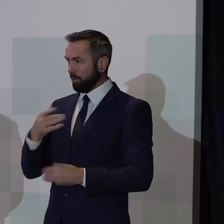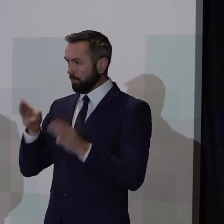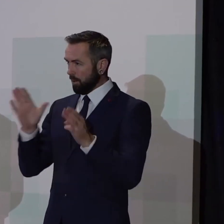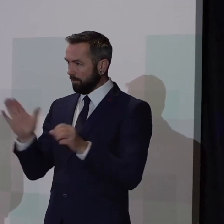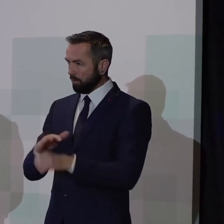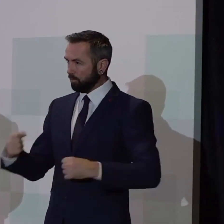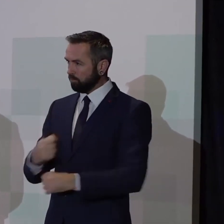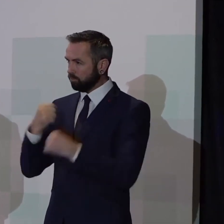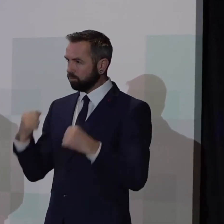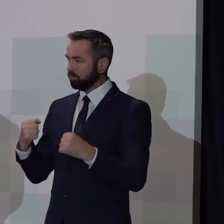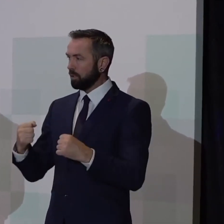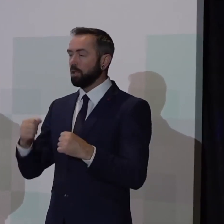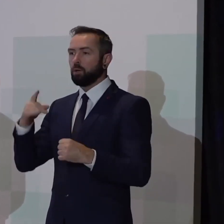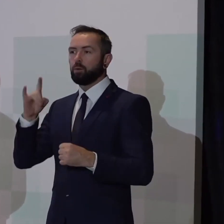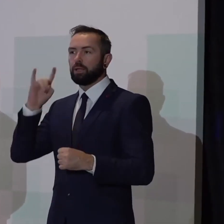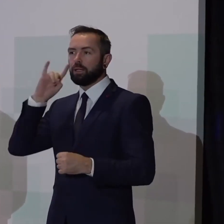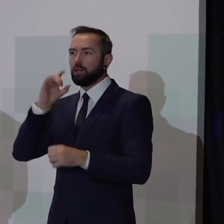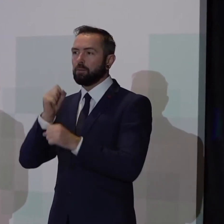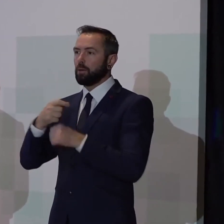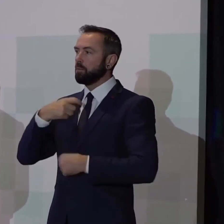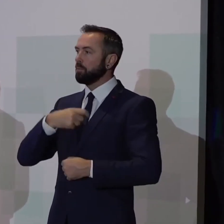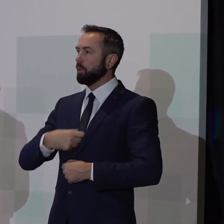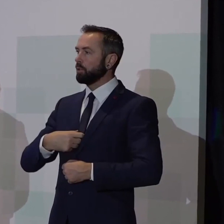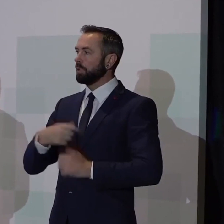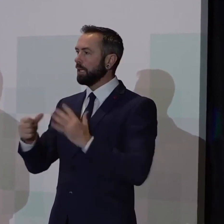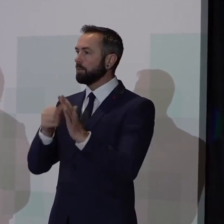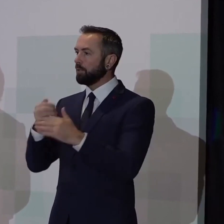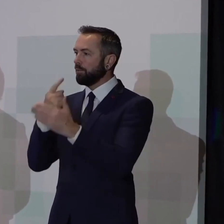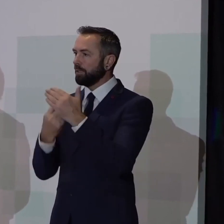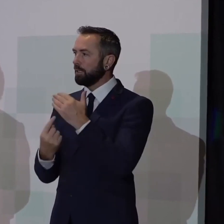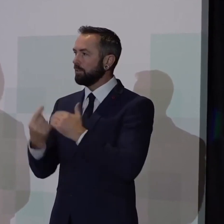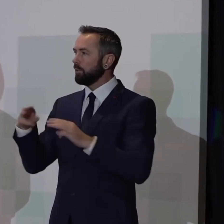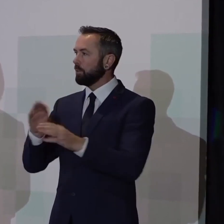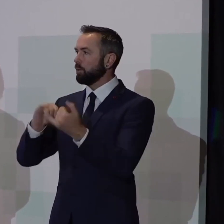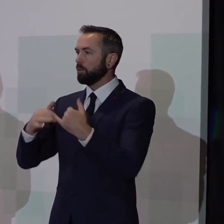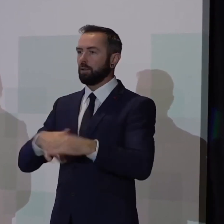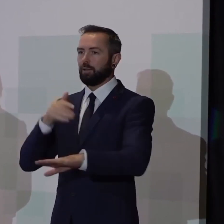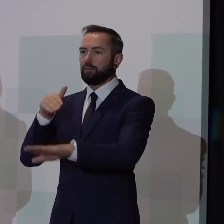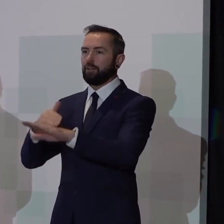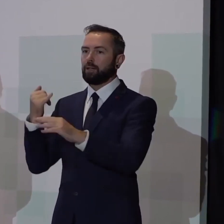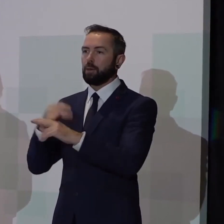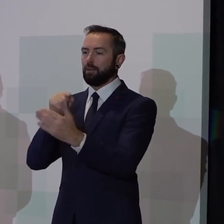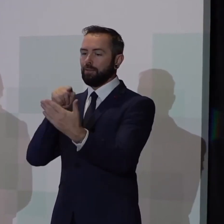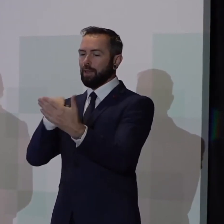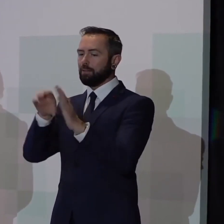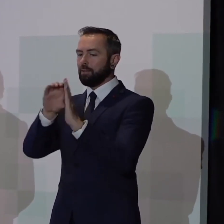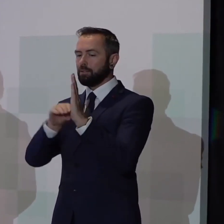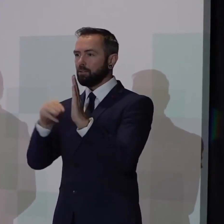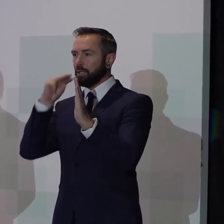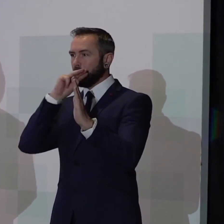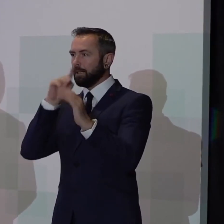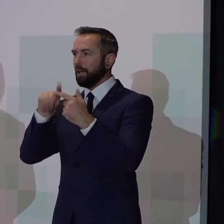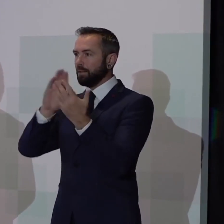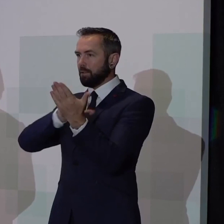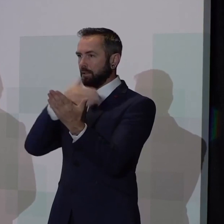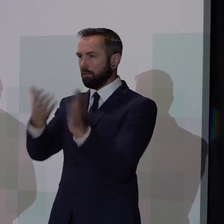we will also hear about the personal experience of individuals whose lives are affected by that constitutional definition and the laws